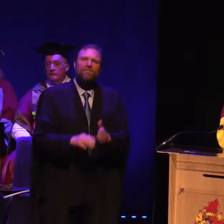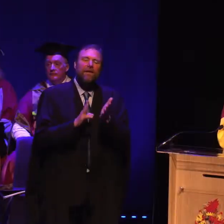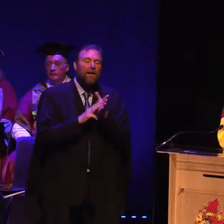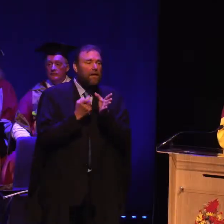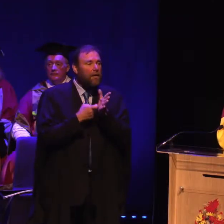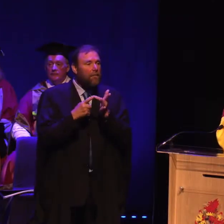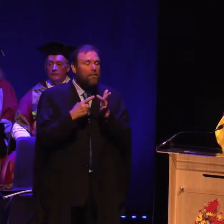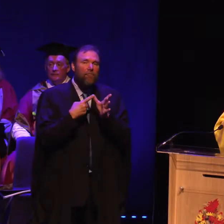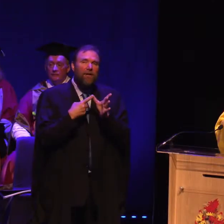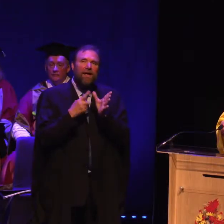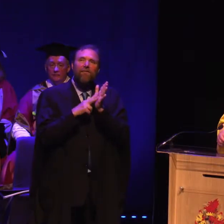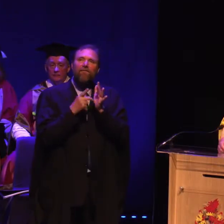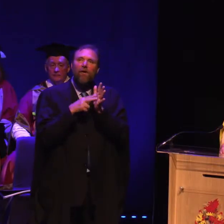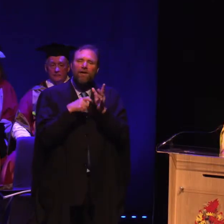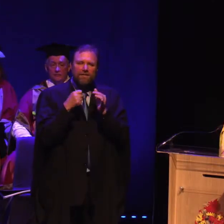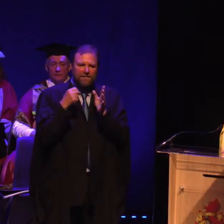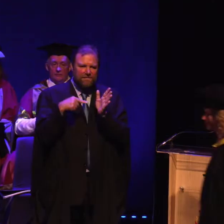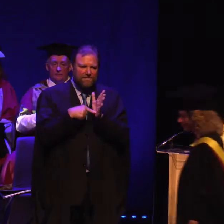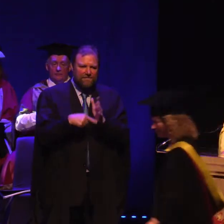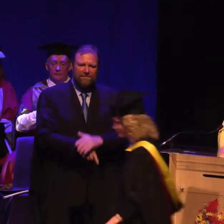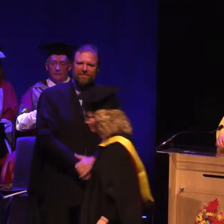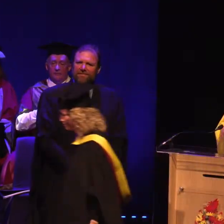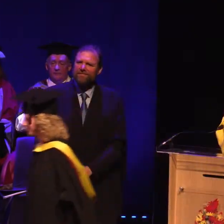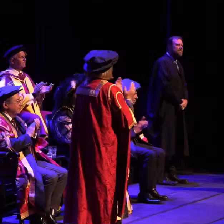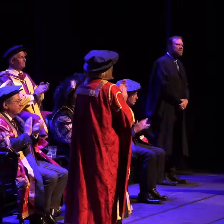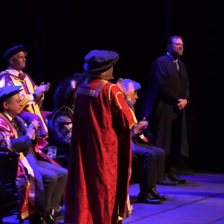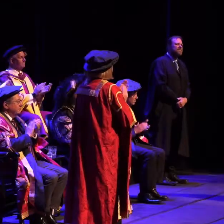Marie Roberts.